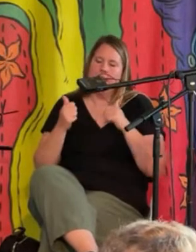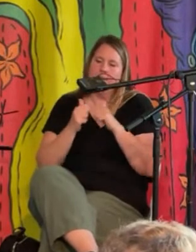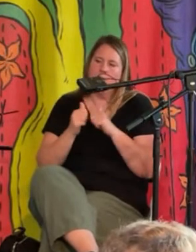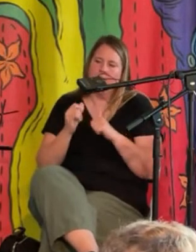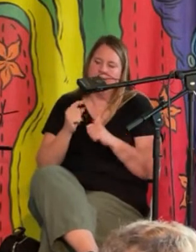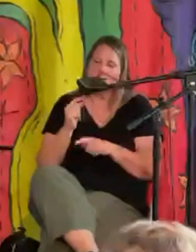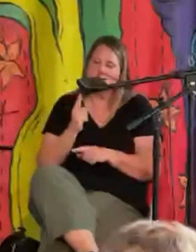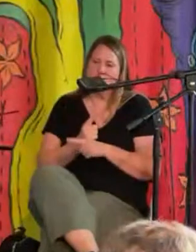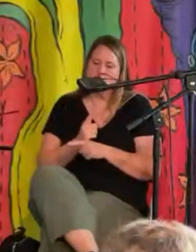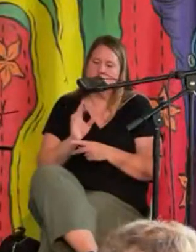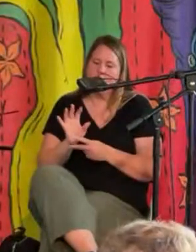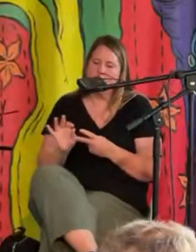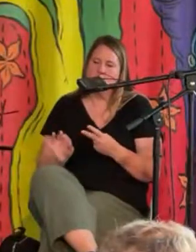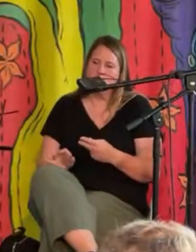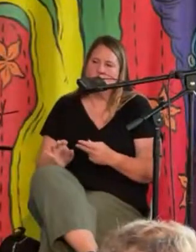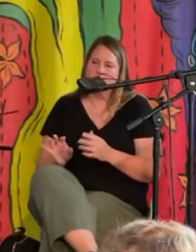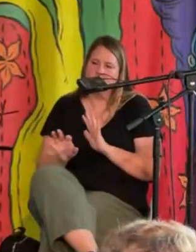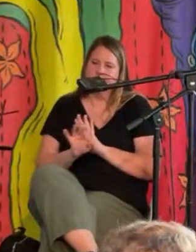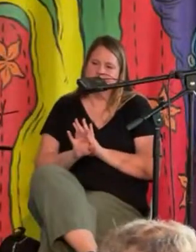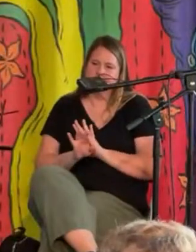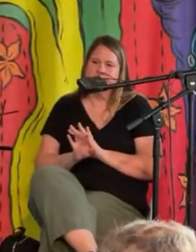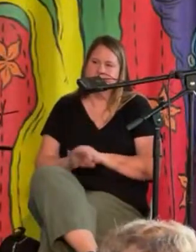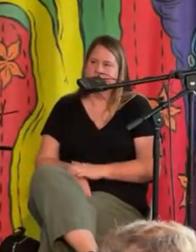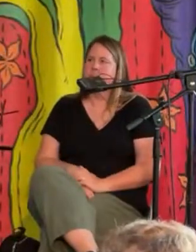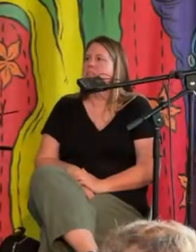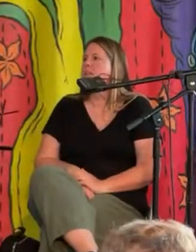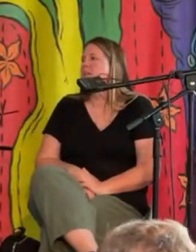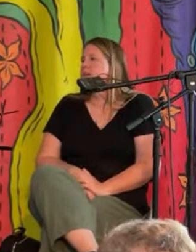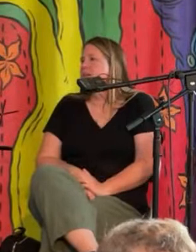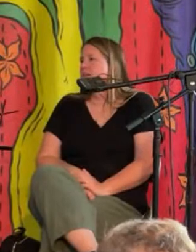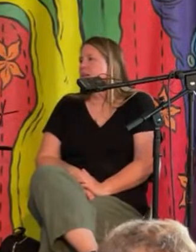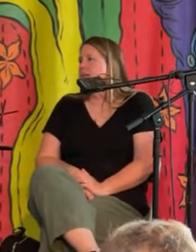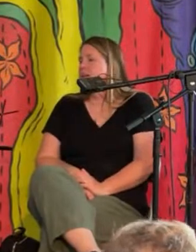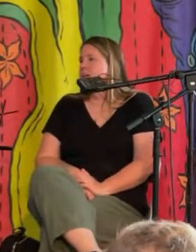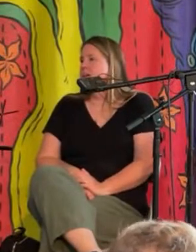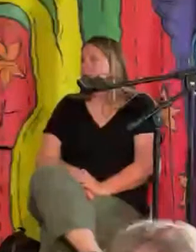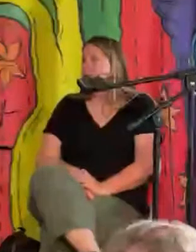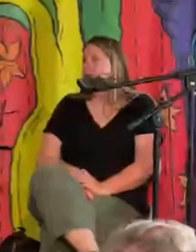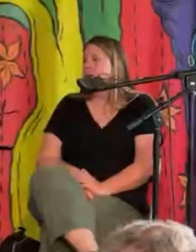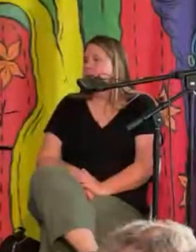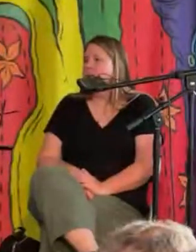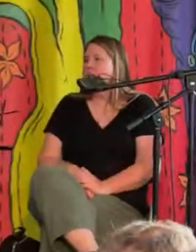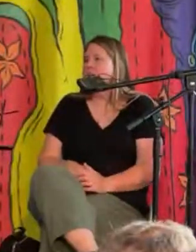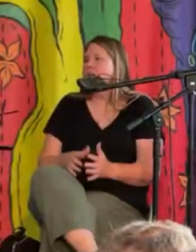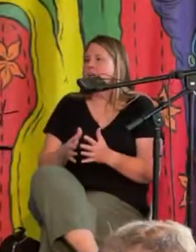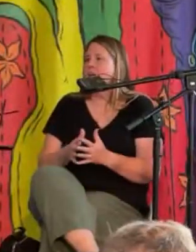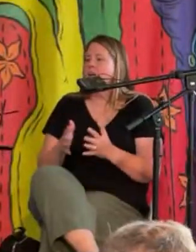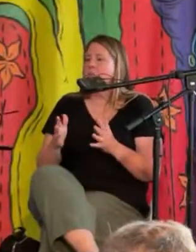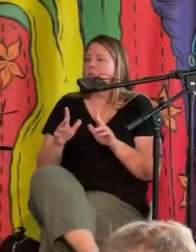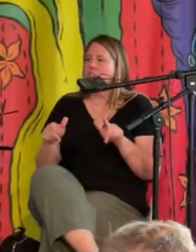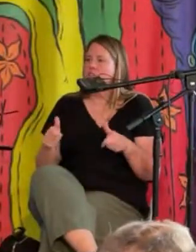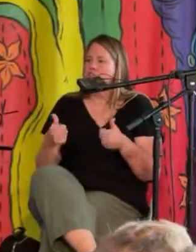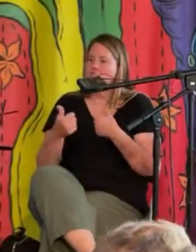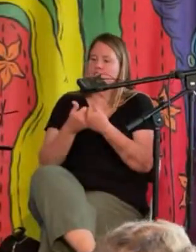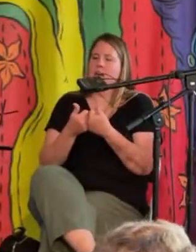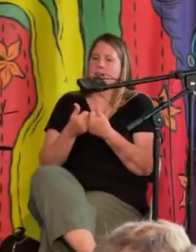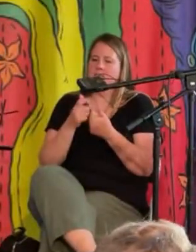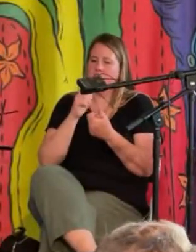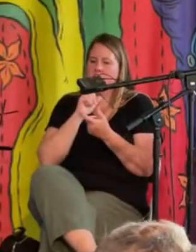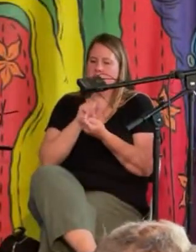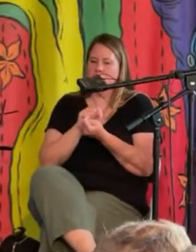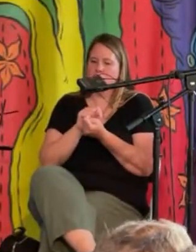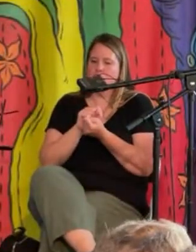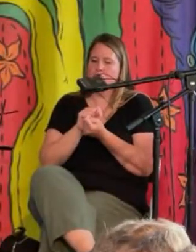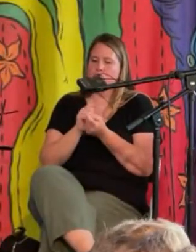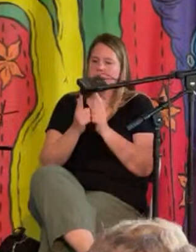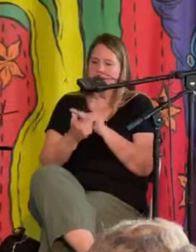think it was the right choice eventually, you know, that I made. Yeah. How big of a challenge is it to translate a